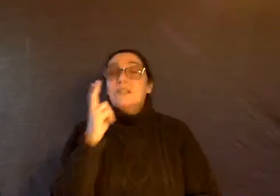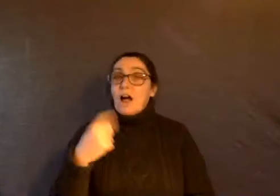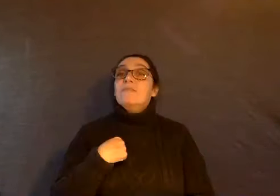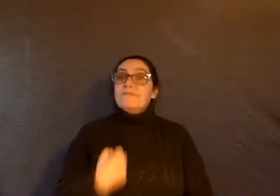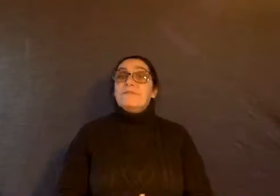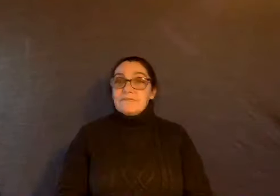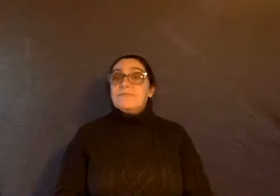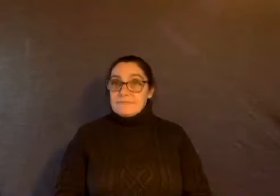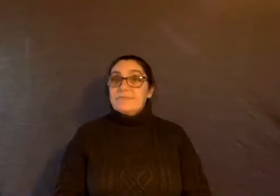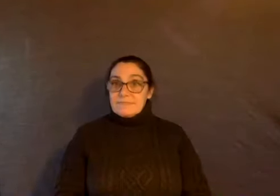saw.